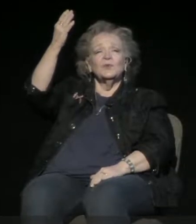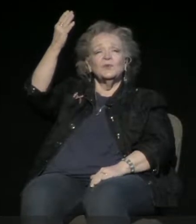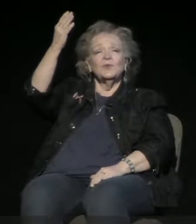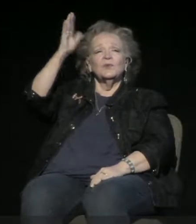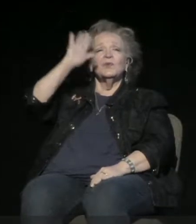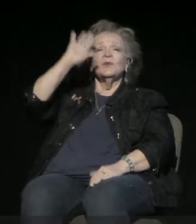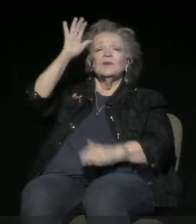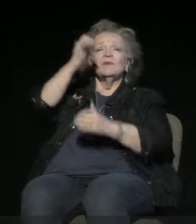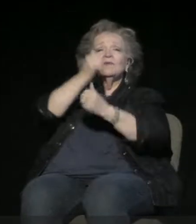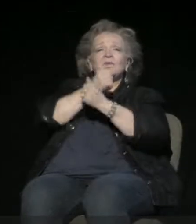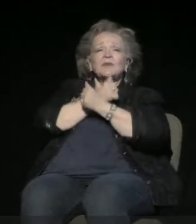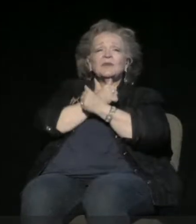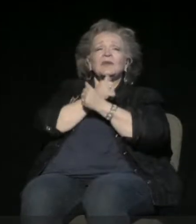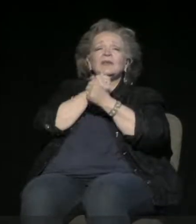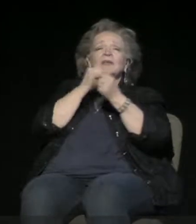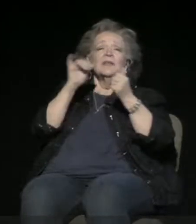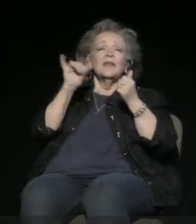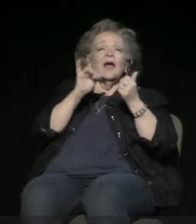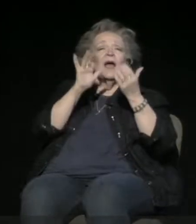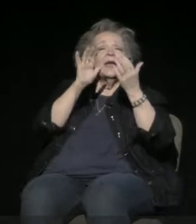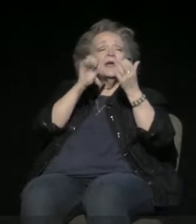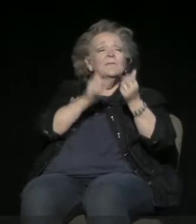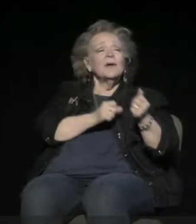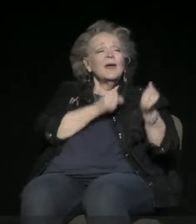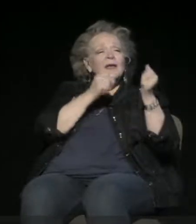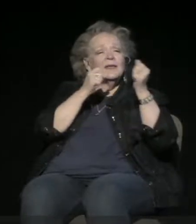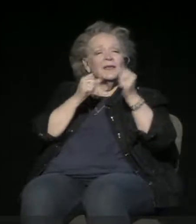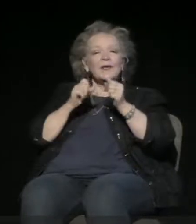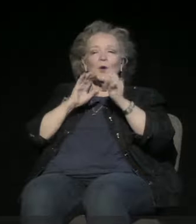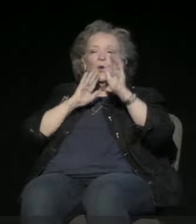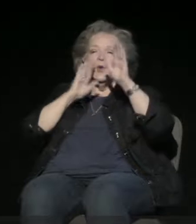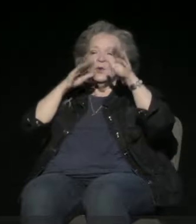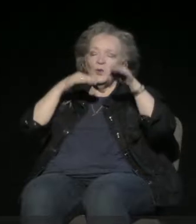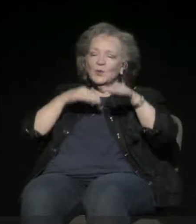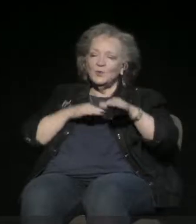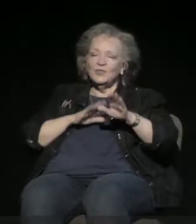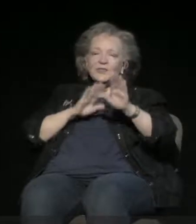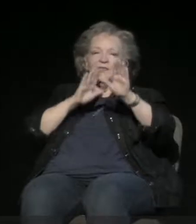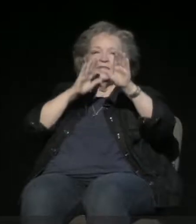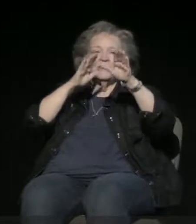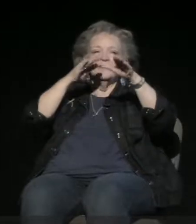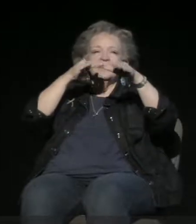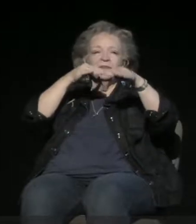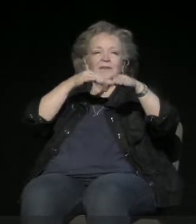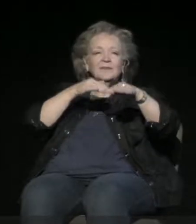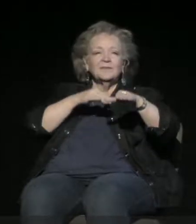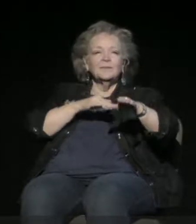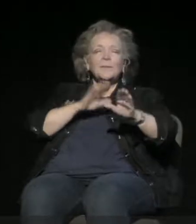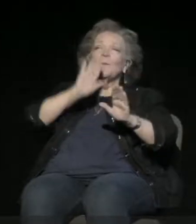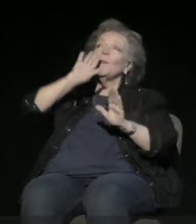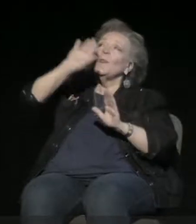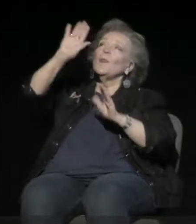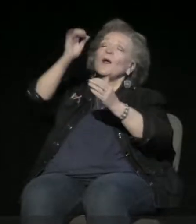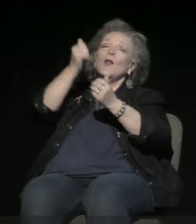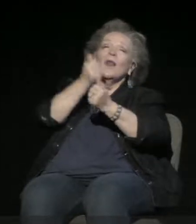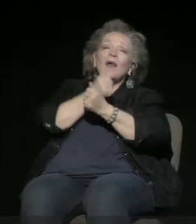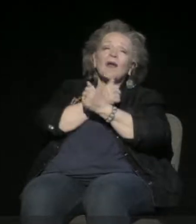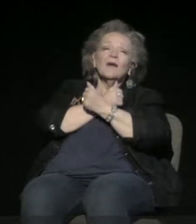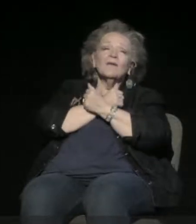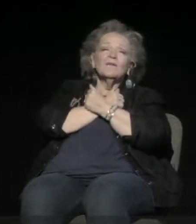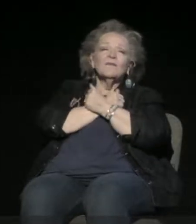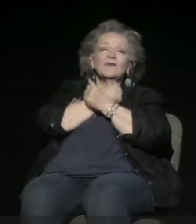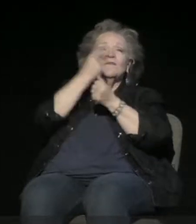love is like a mighty ocean, and Your